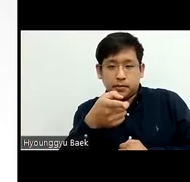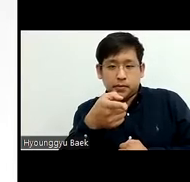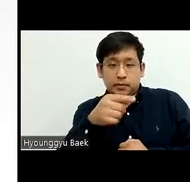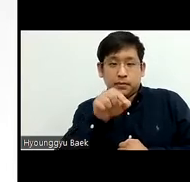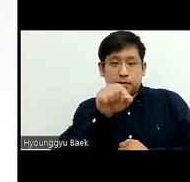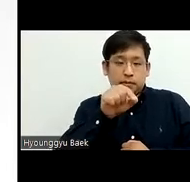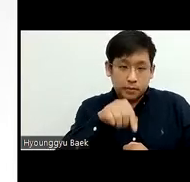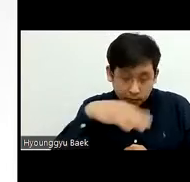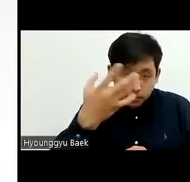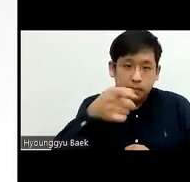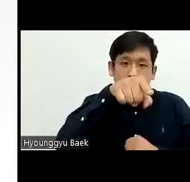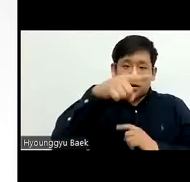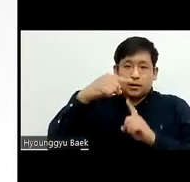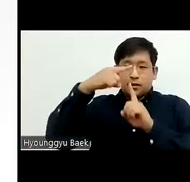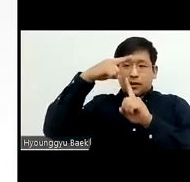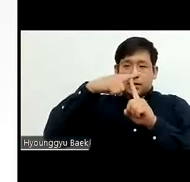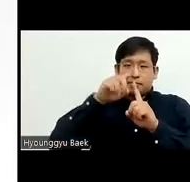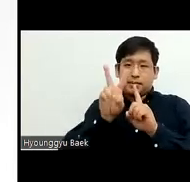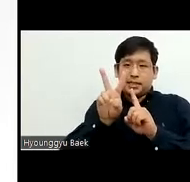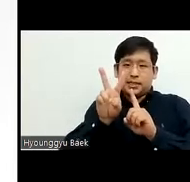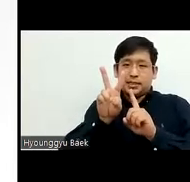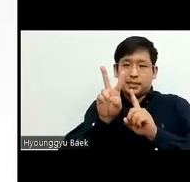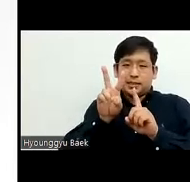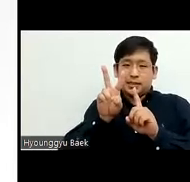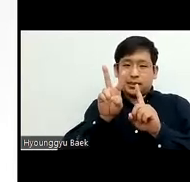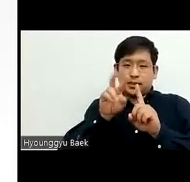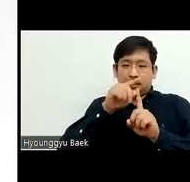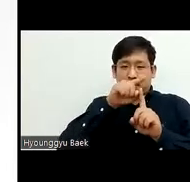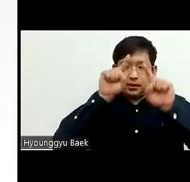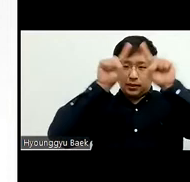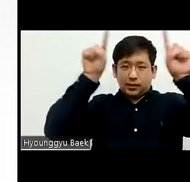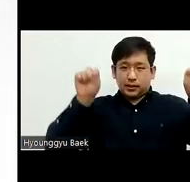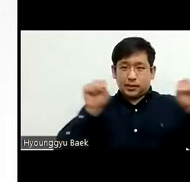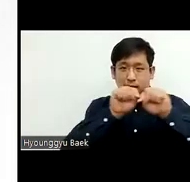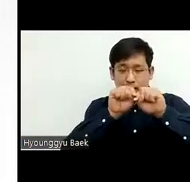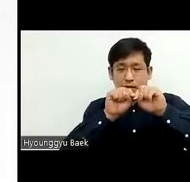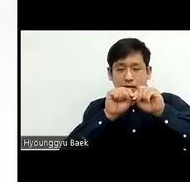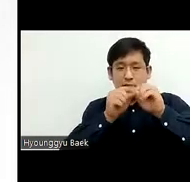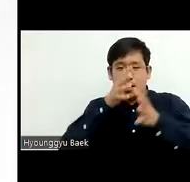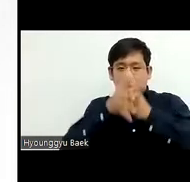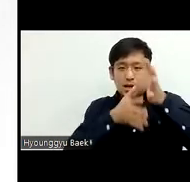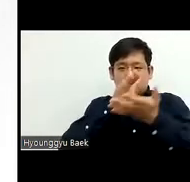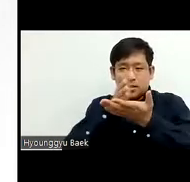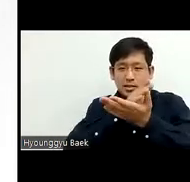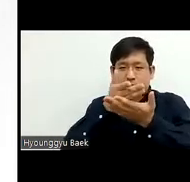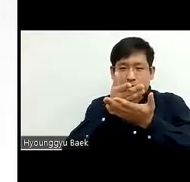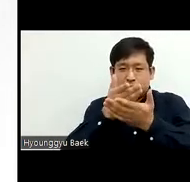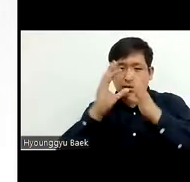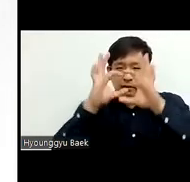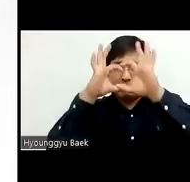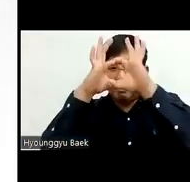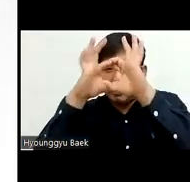next slide. Okay, the next slide here, this is on television. This is a screenshot of what's